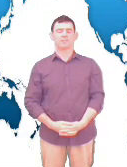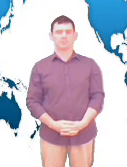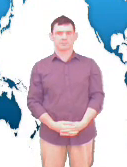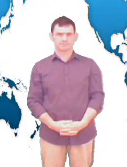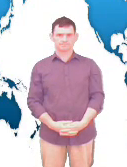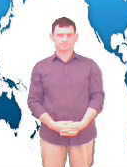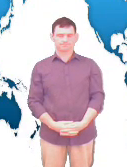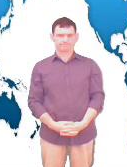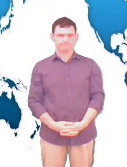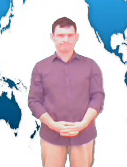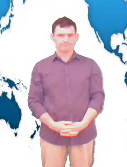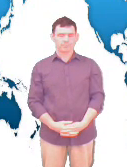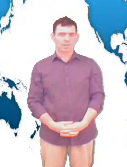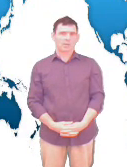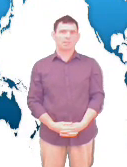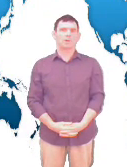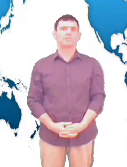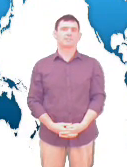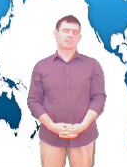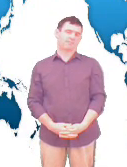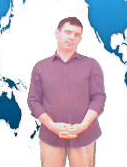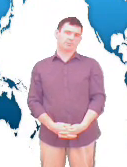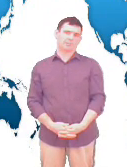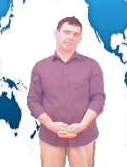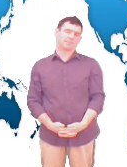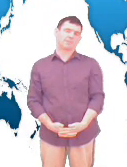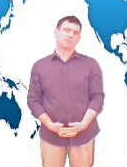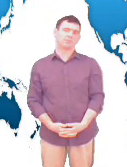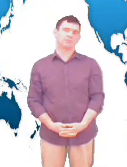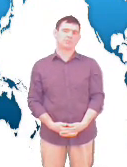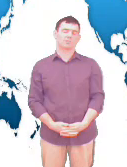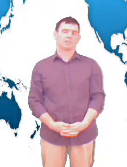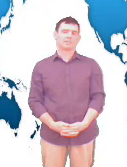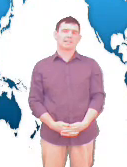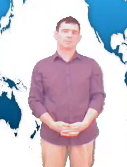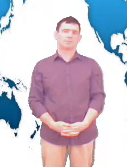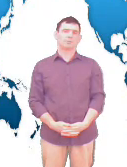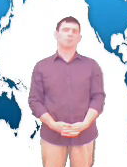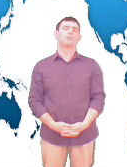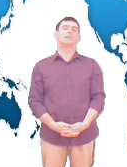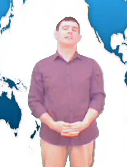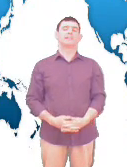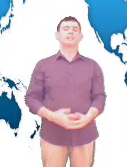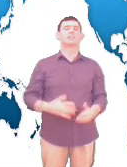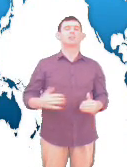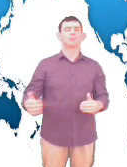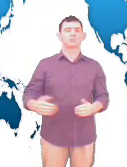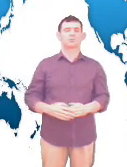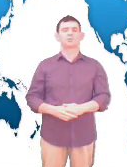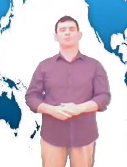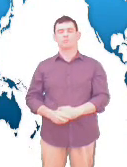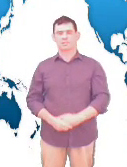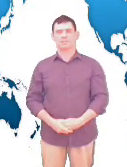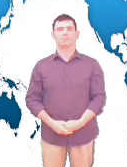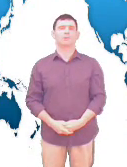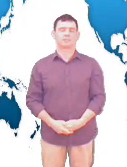Very good. Well, I hope this video has been a little bit of use to you, to help you get a little closer to what you really want